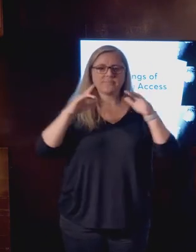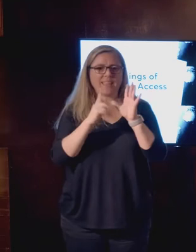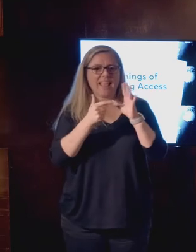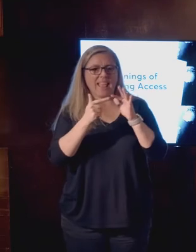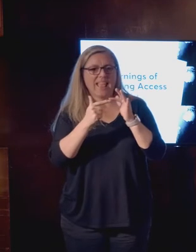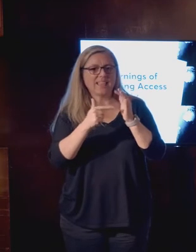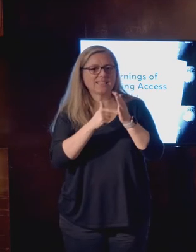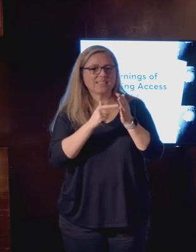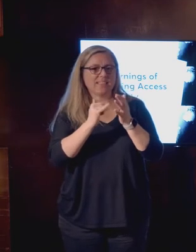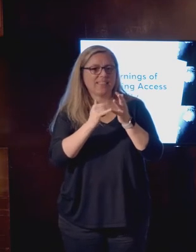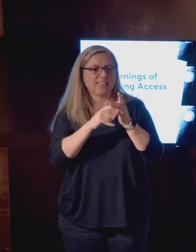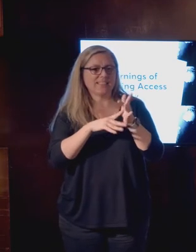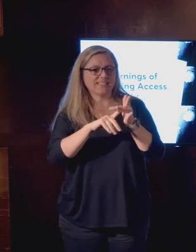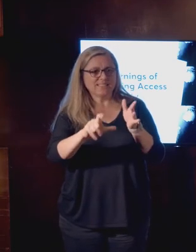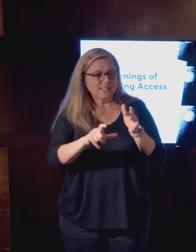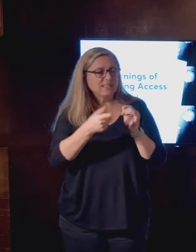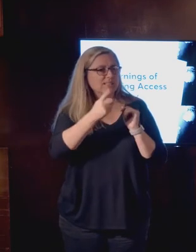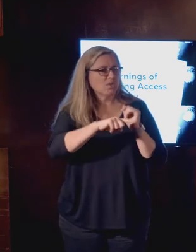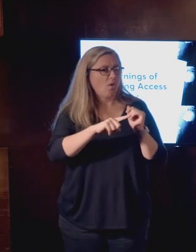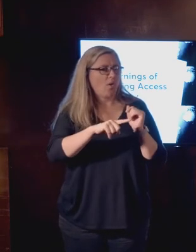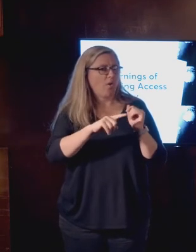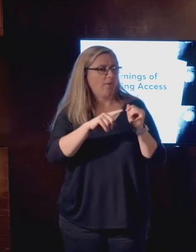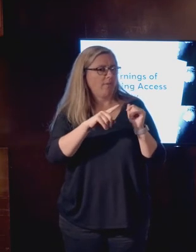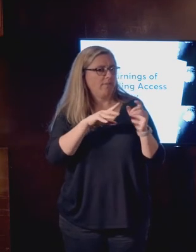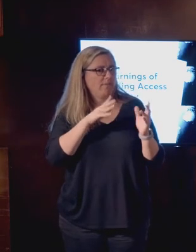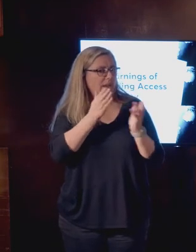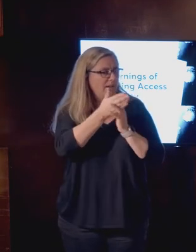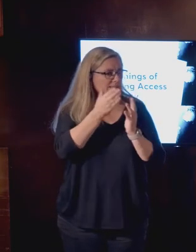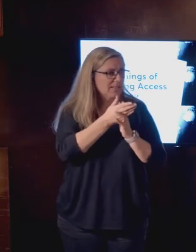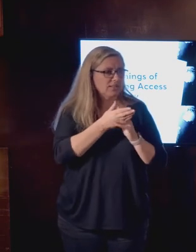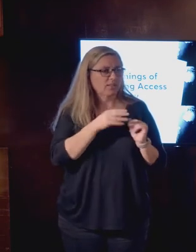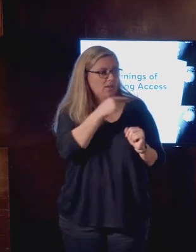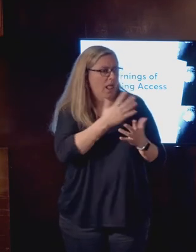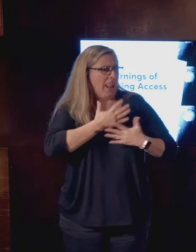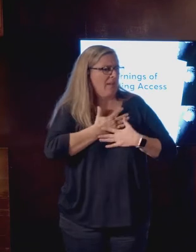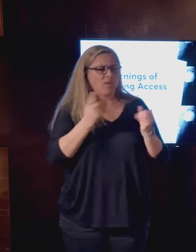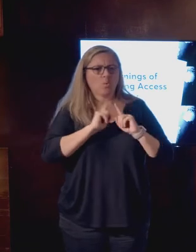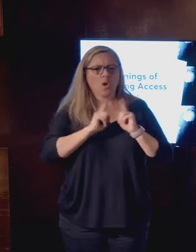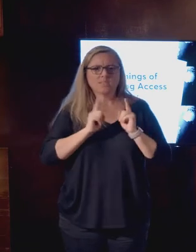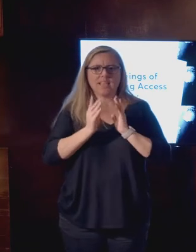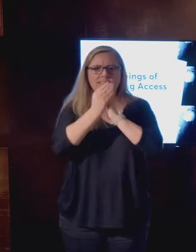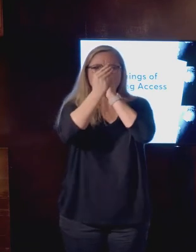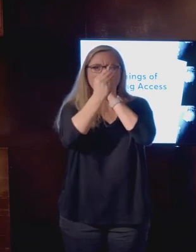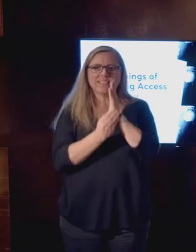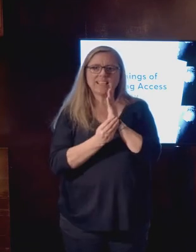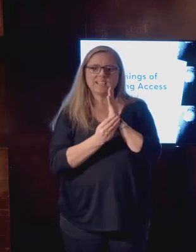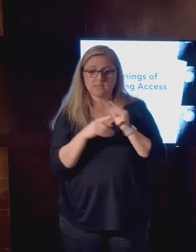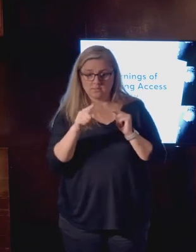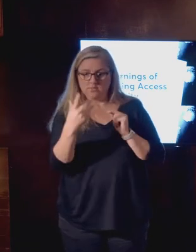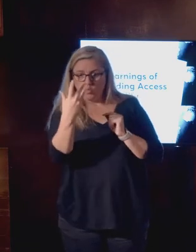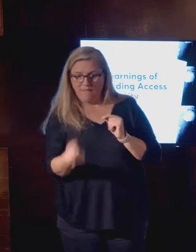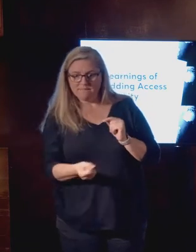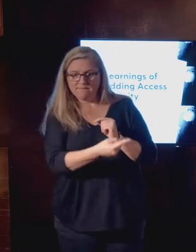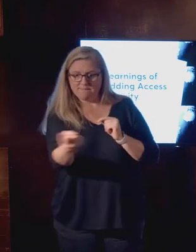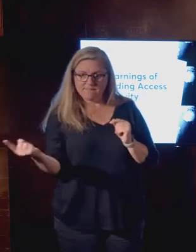lovely with your performance, Sarah and Beck, was the zine that came with your performance. So there's a zine on